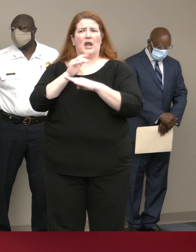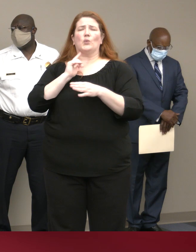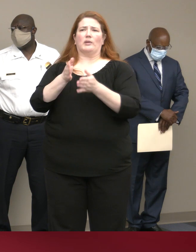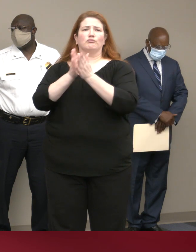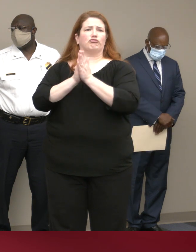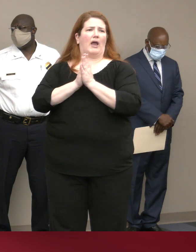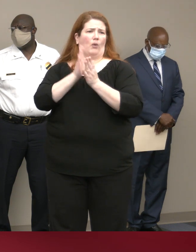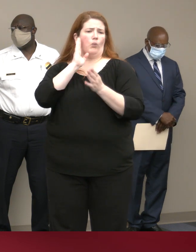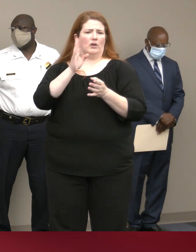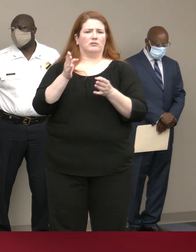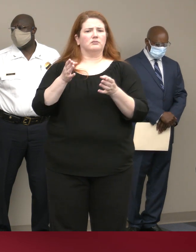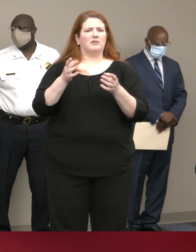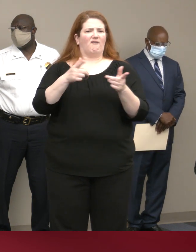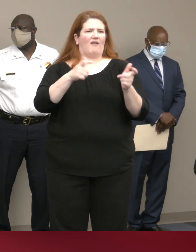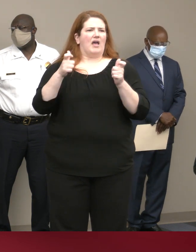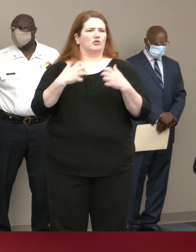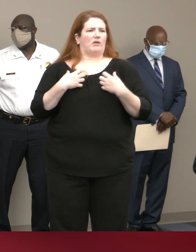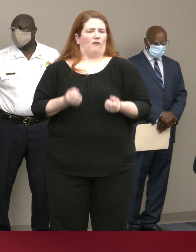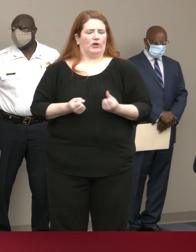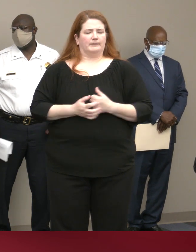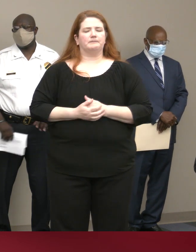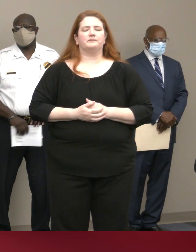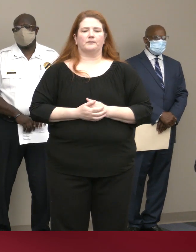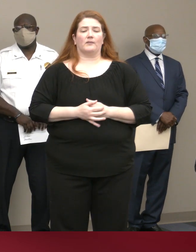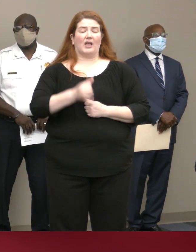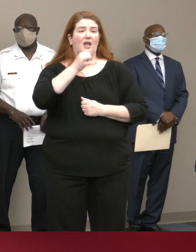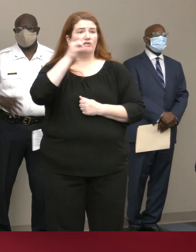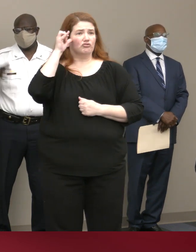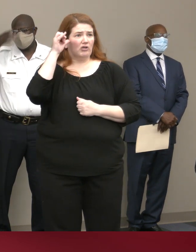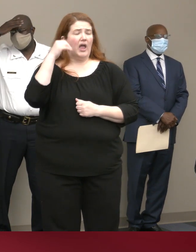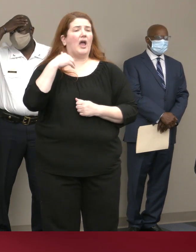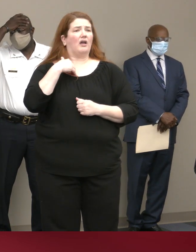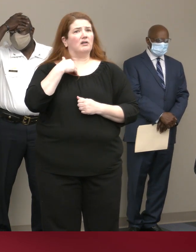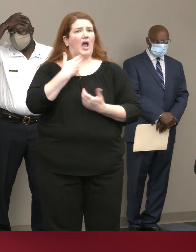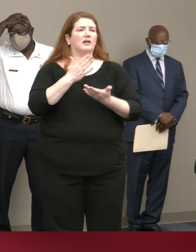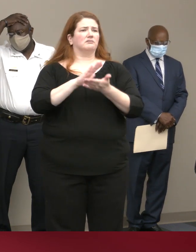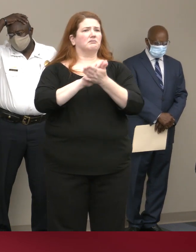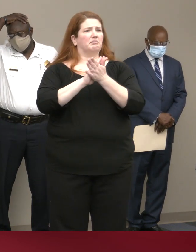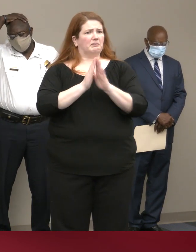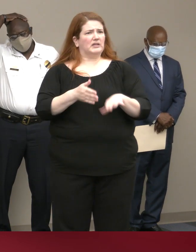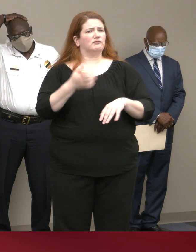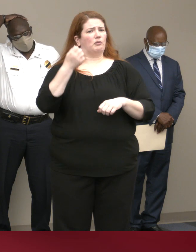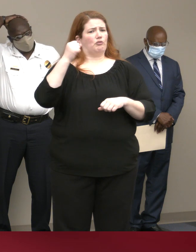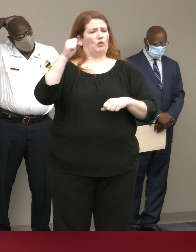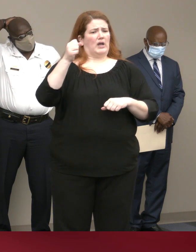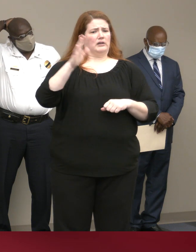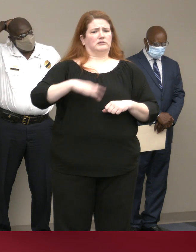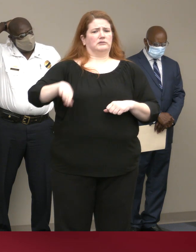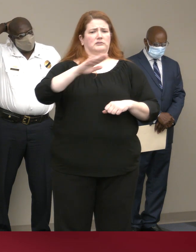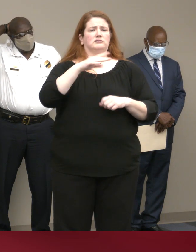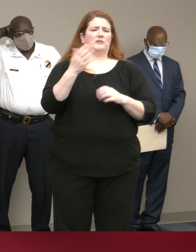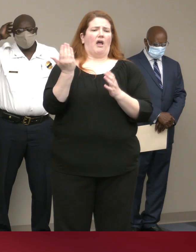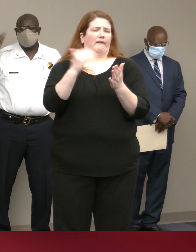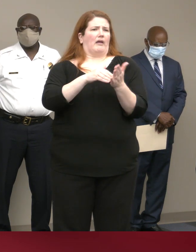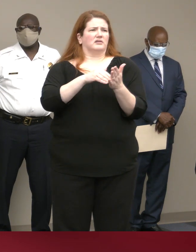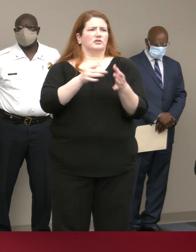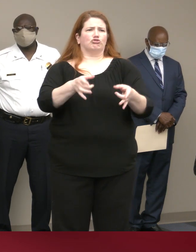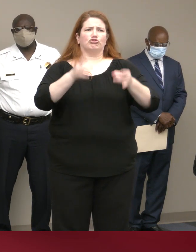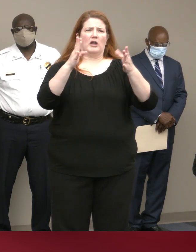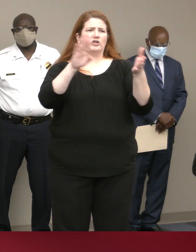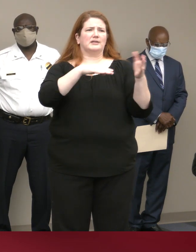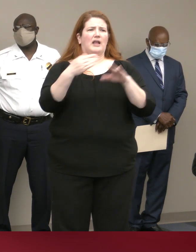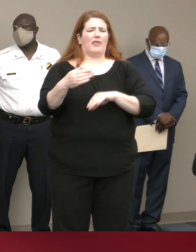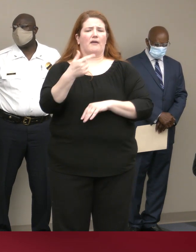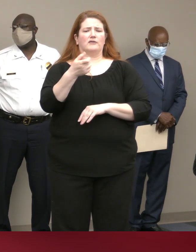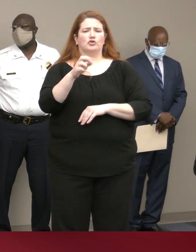Yesterday was filled with peaceful protests in the city, throughout St. Louis region, and around the country to speak out against the tragic death